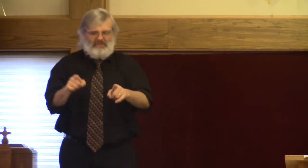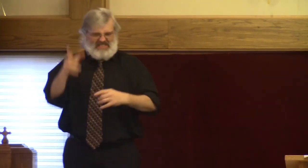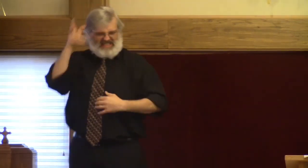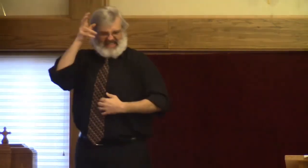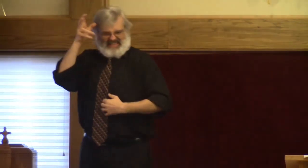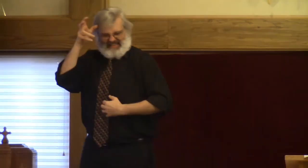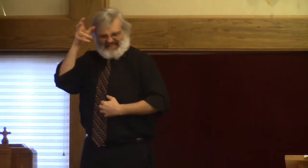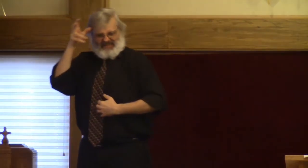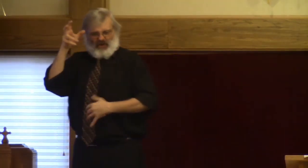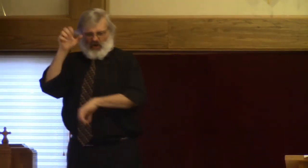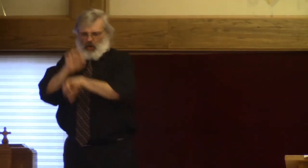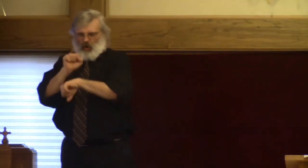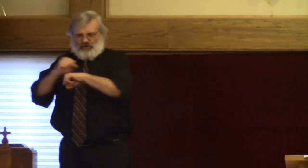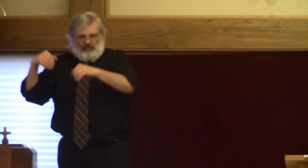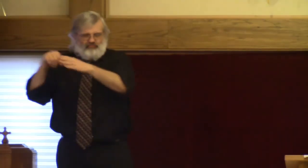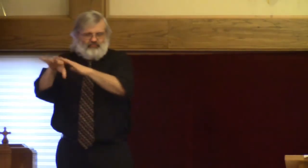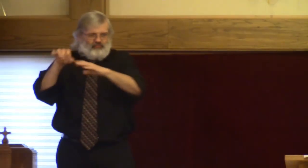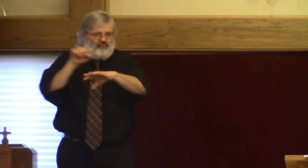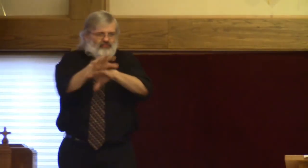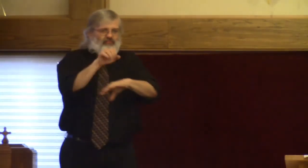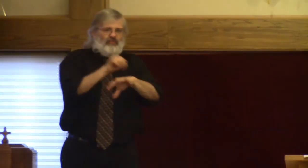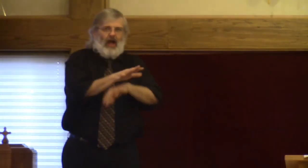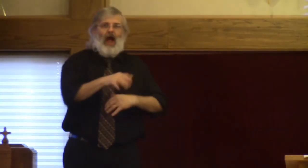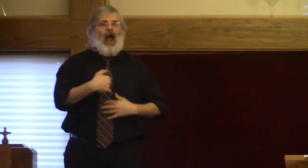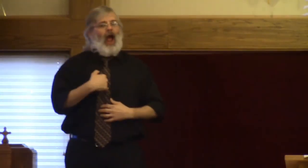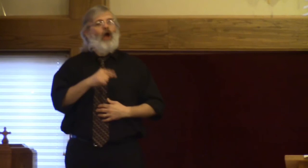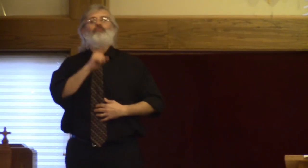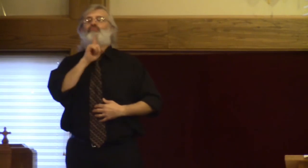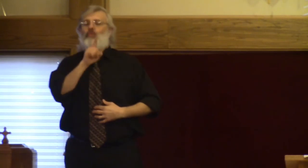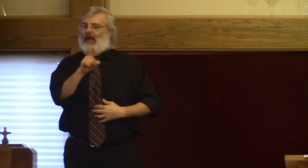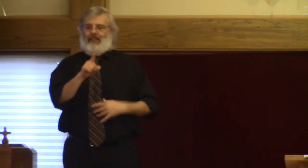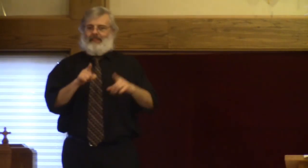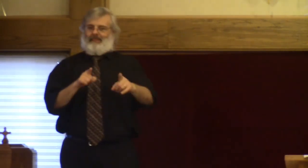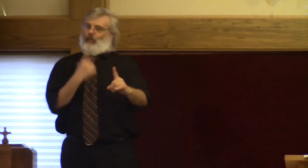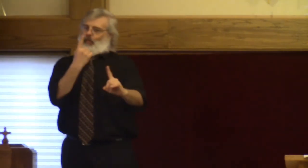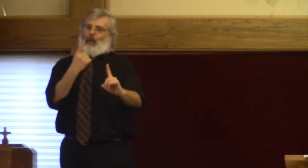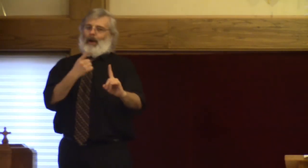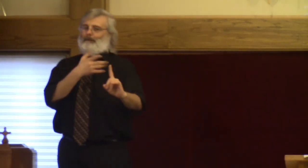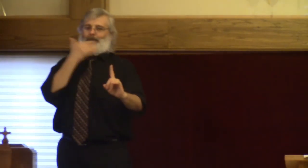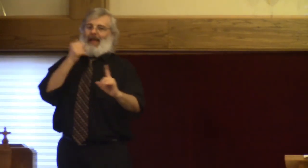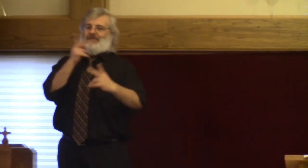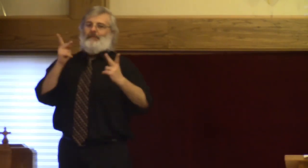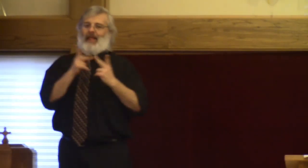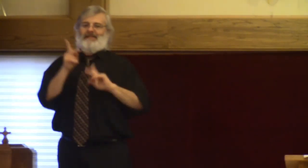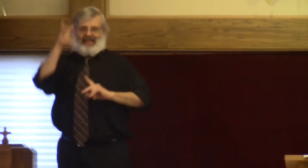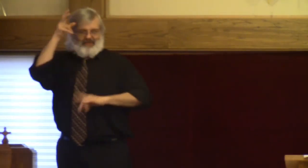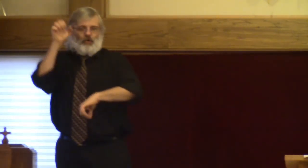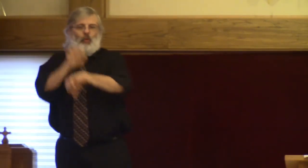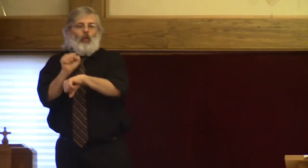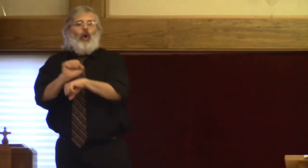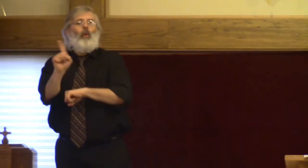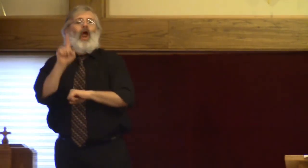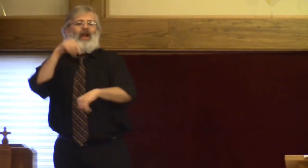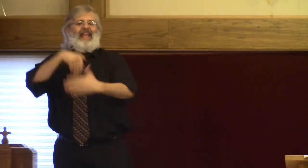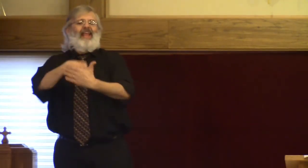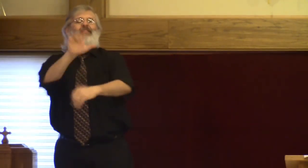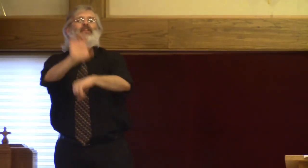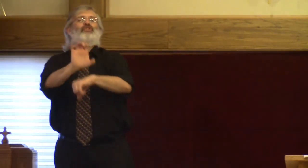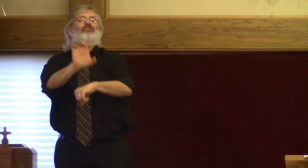work. I believe that there is no better place for evil to hang out than in the church. In today's time, the enemies of the church